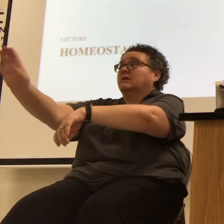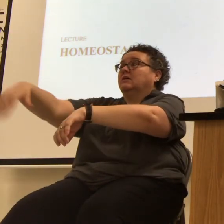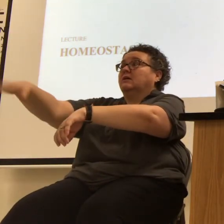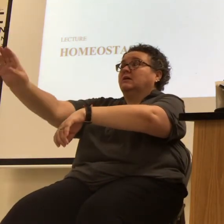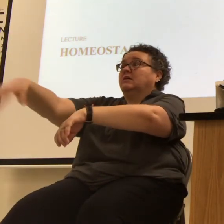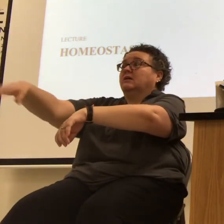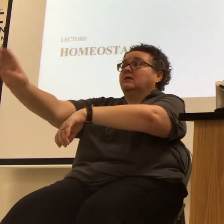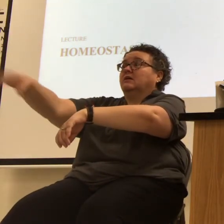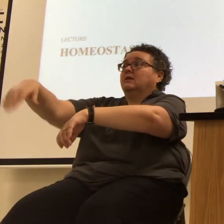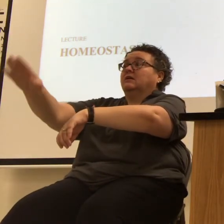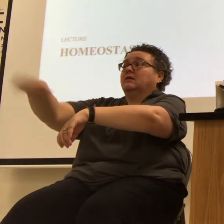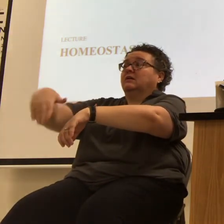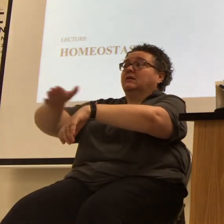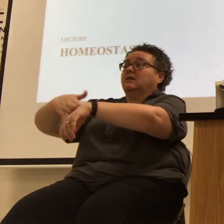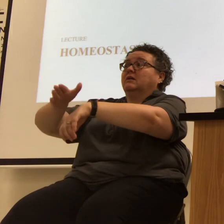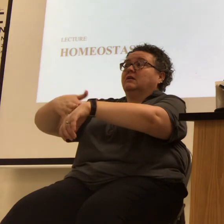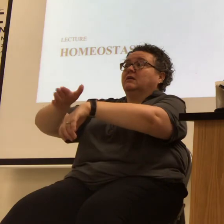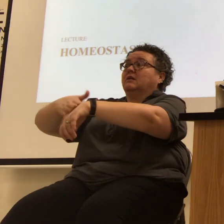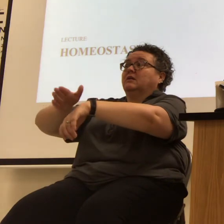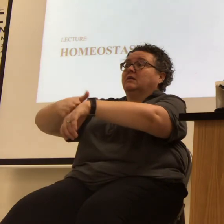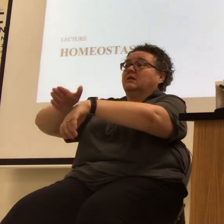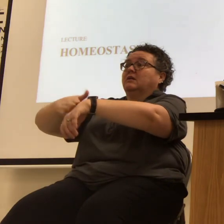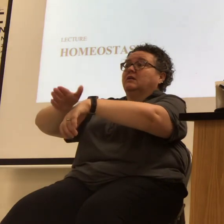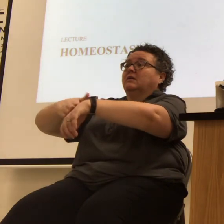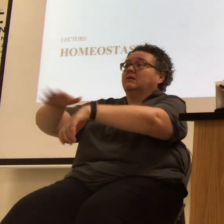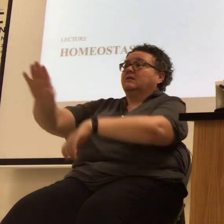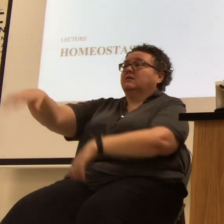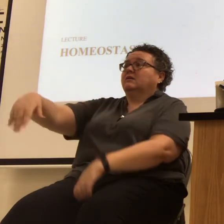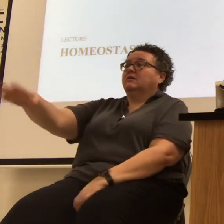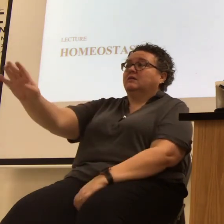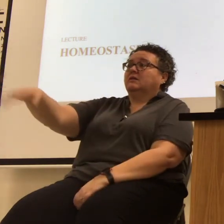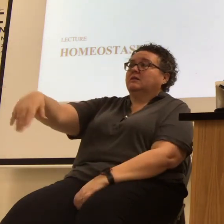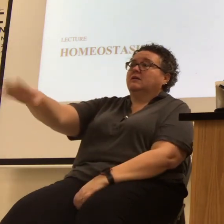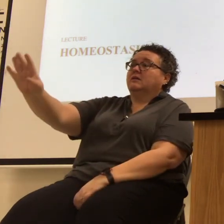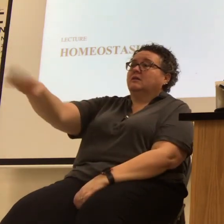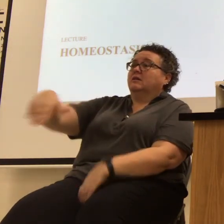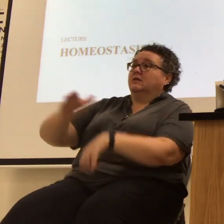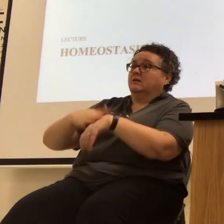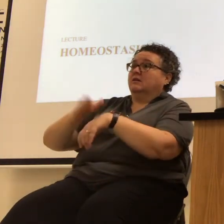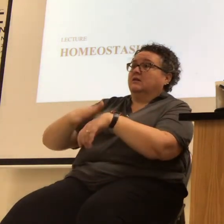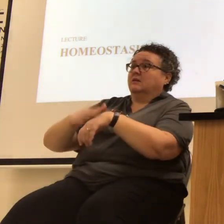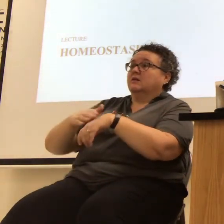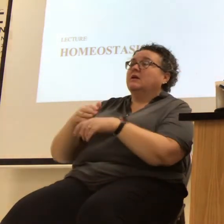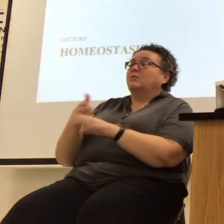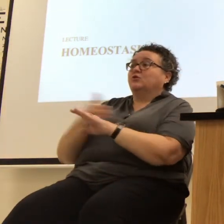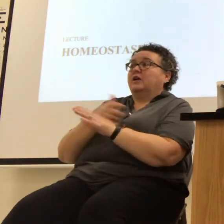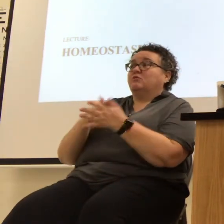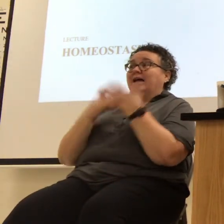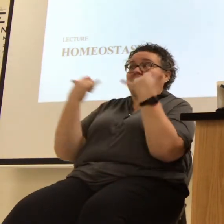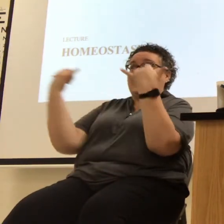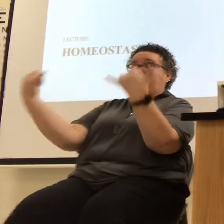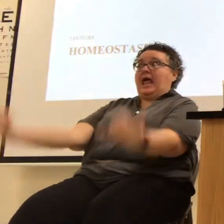because of the holiday. But if you want to show me your prereqs or anything else, now's a good time. Do you have a list of who needs to show you prereqs? Or?